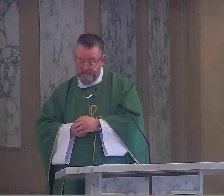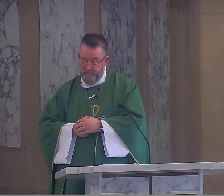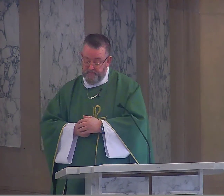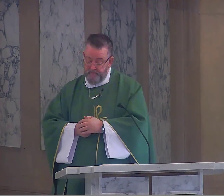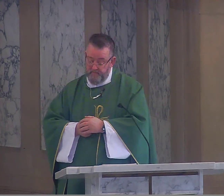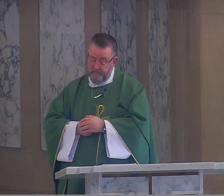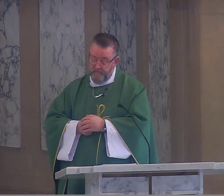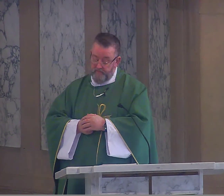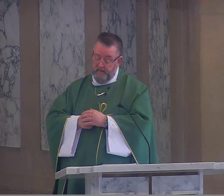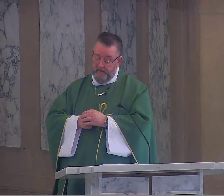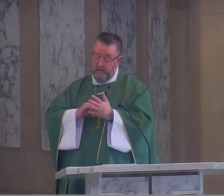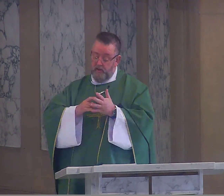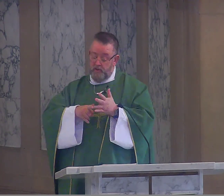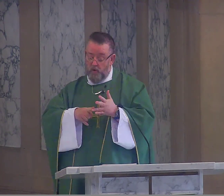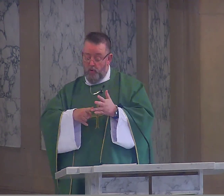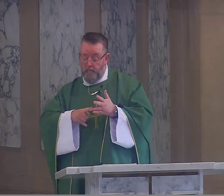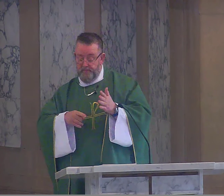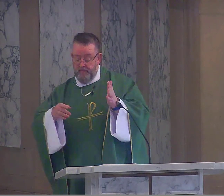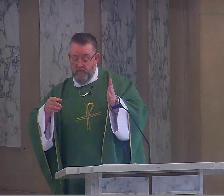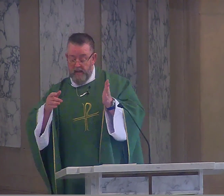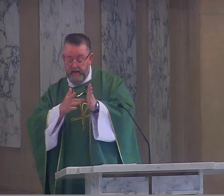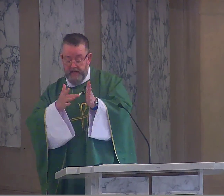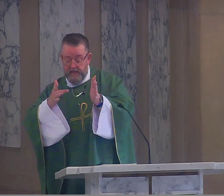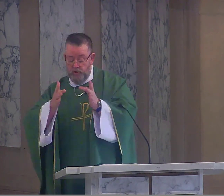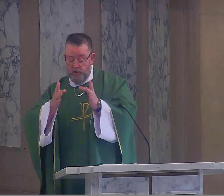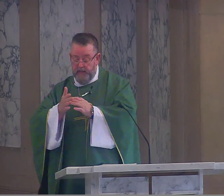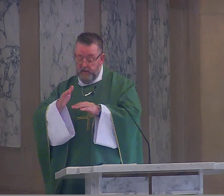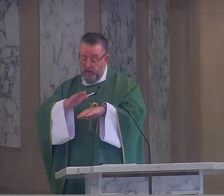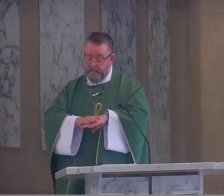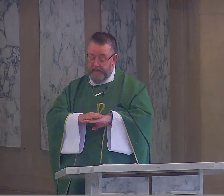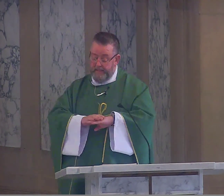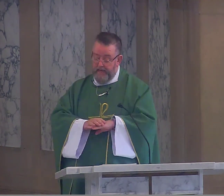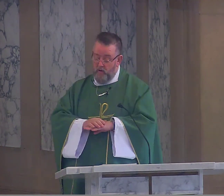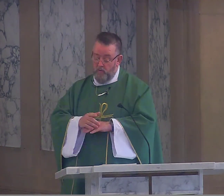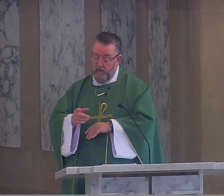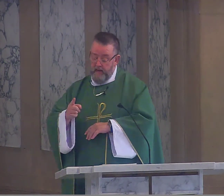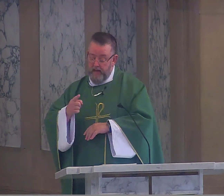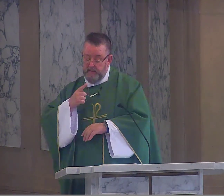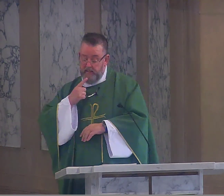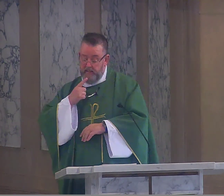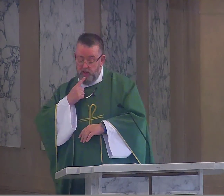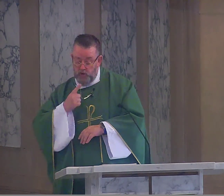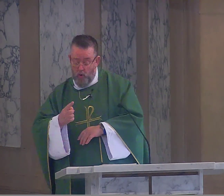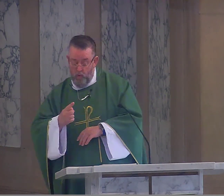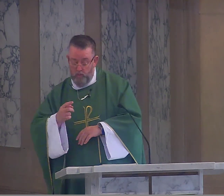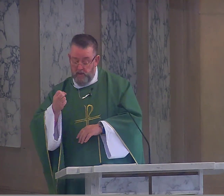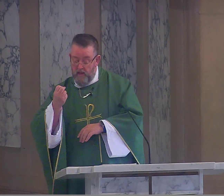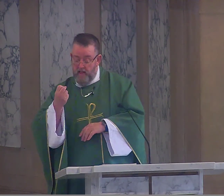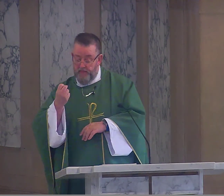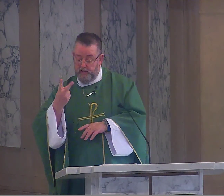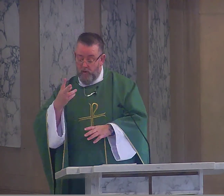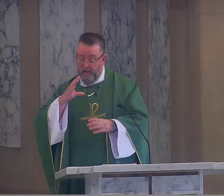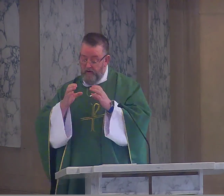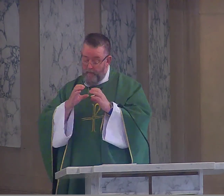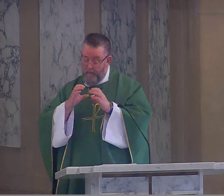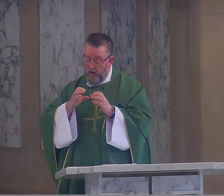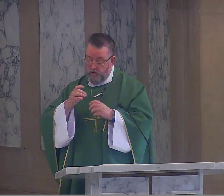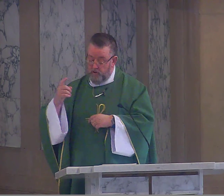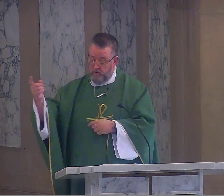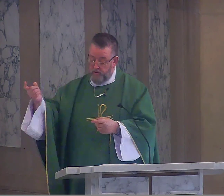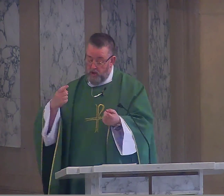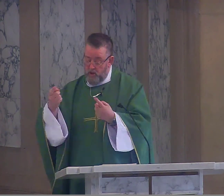greatest. So Jesus sat down and he told the